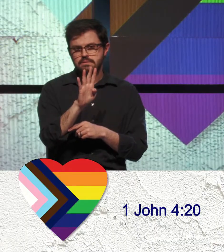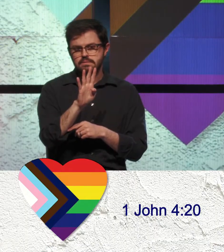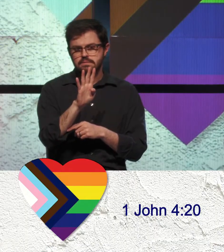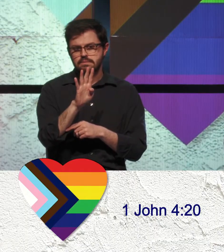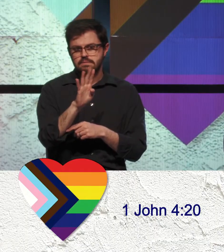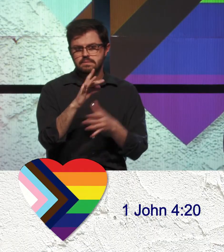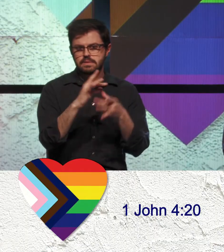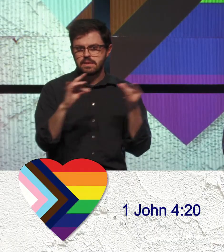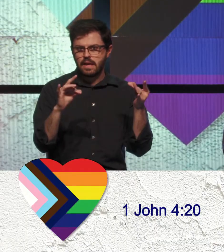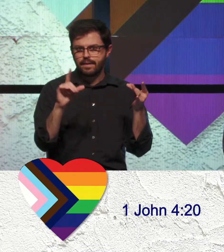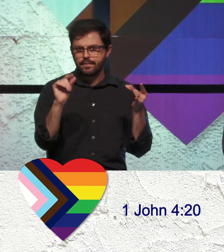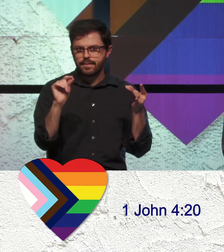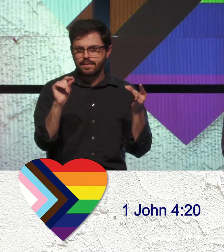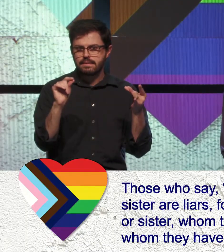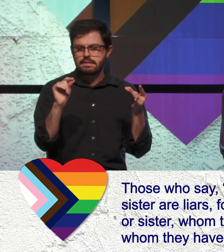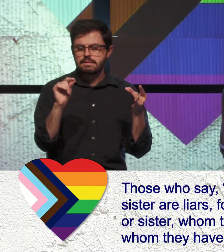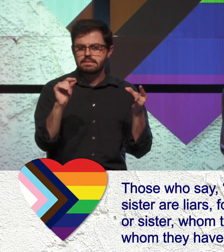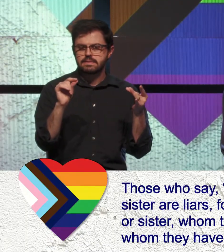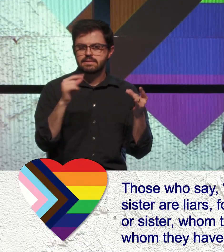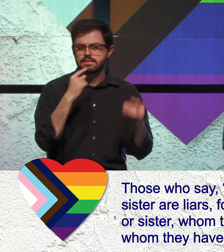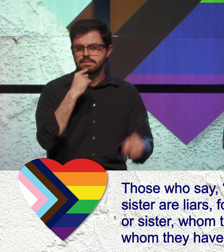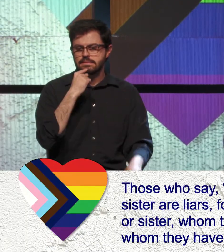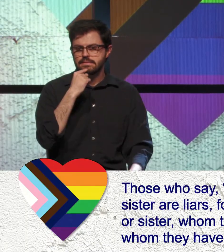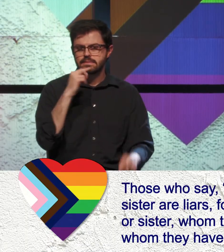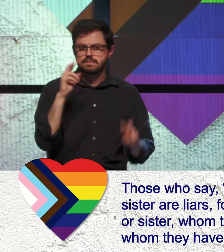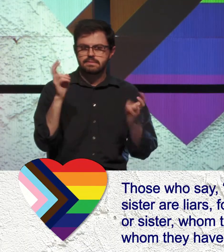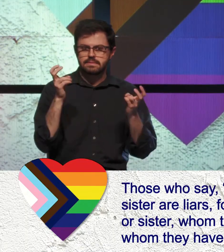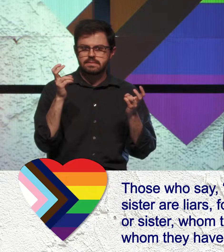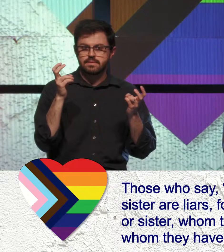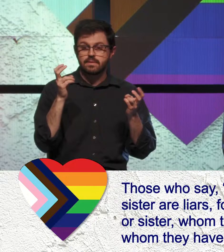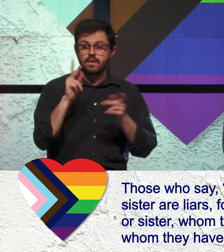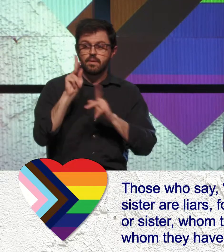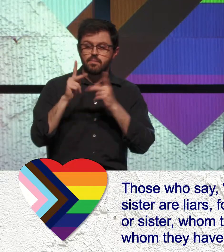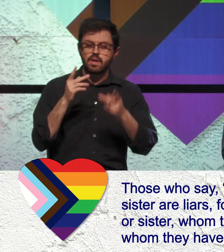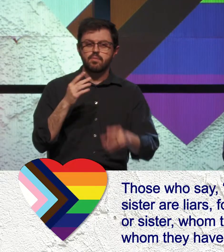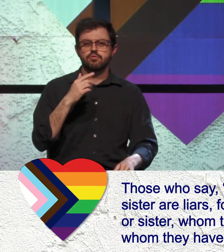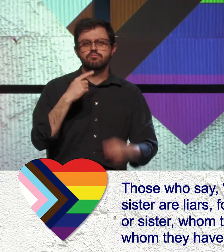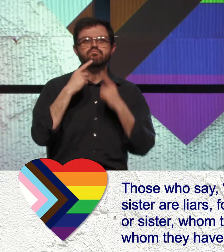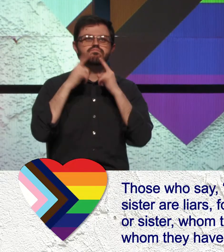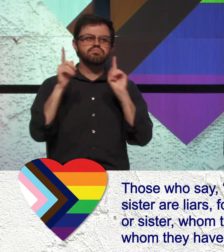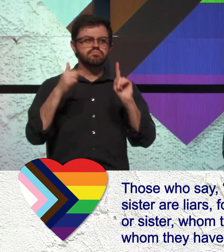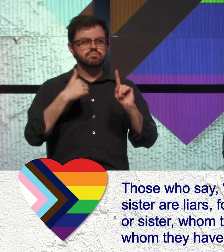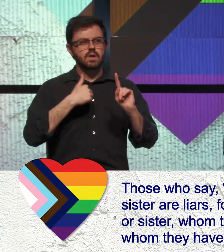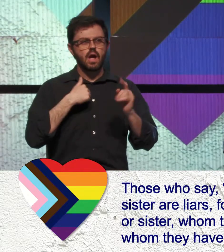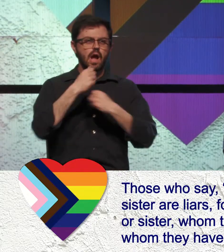It says this, it says those who say, I love God and